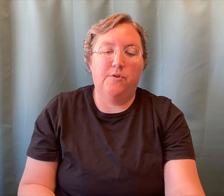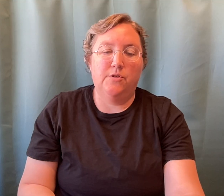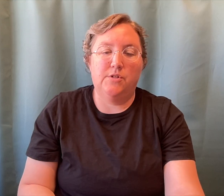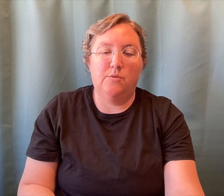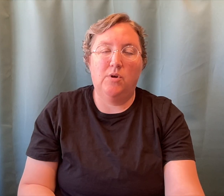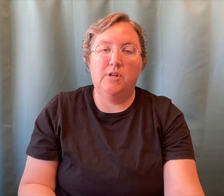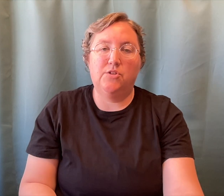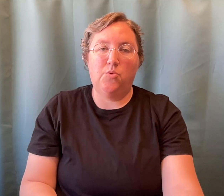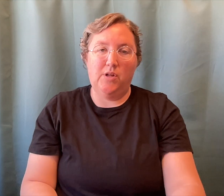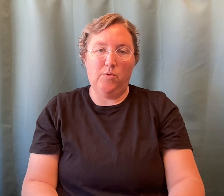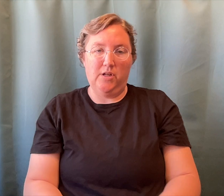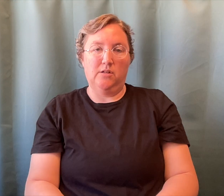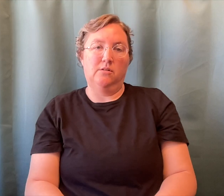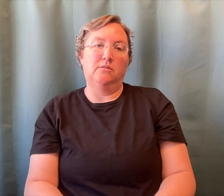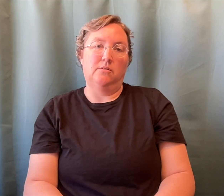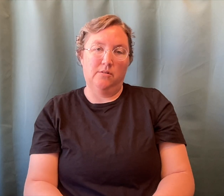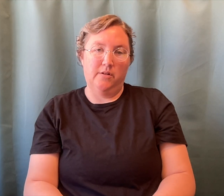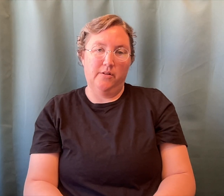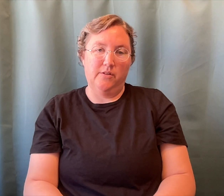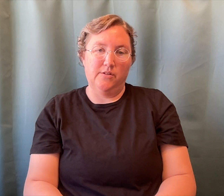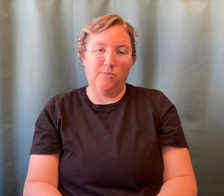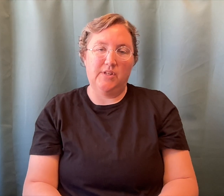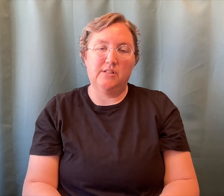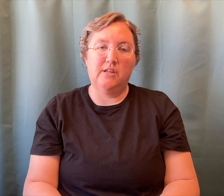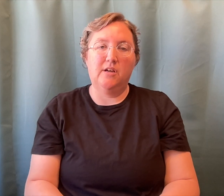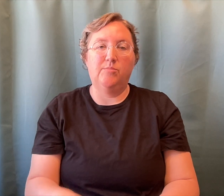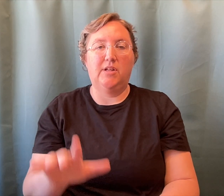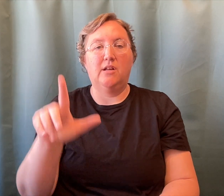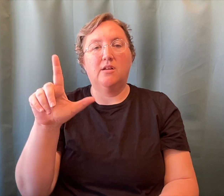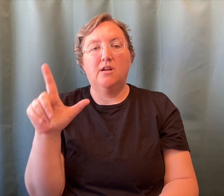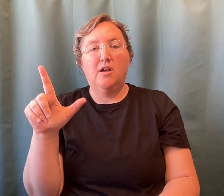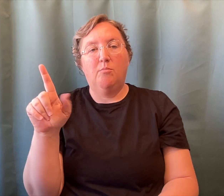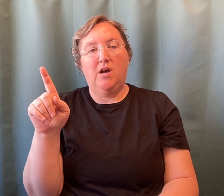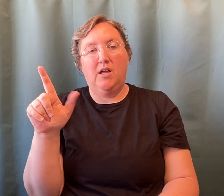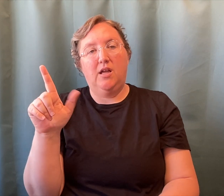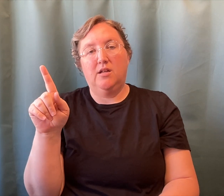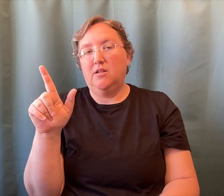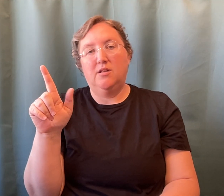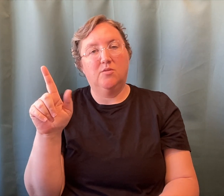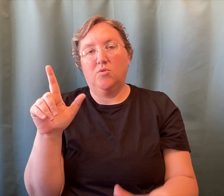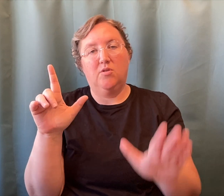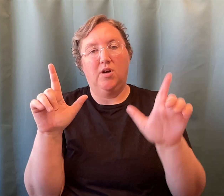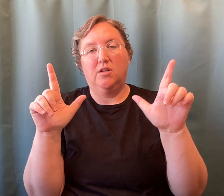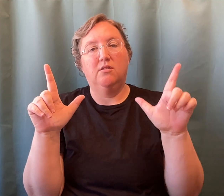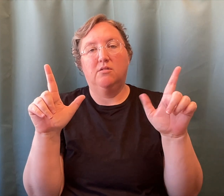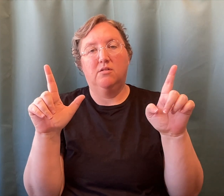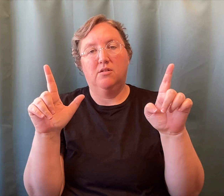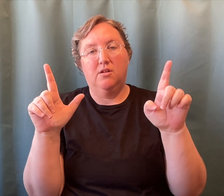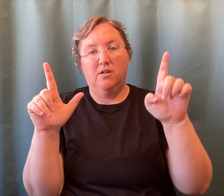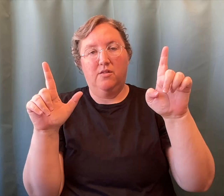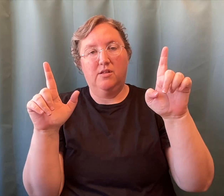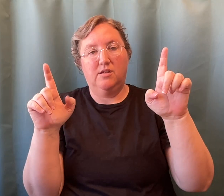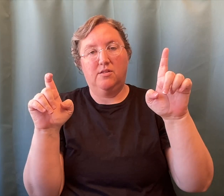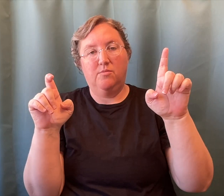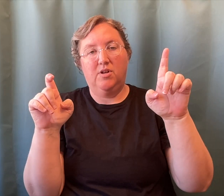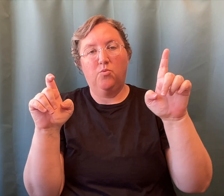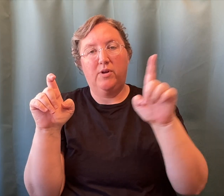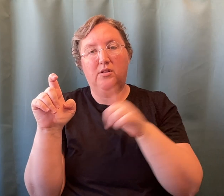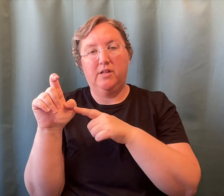First one is 21. This is when things get complicated. My hand doesn't work right. This thumb can wiggle in,